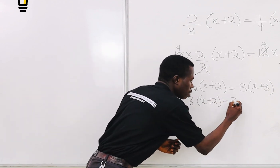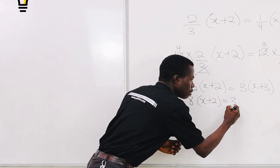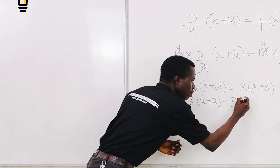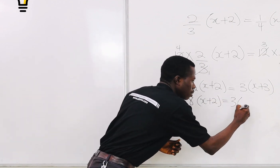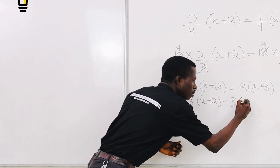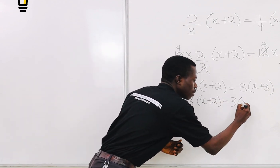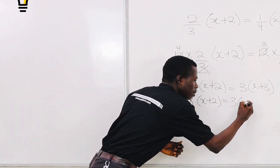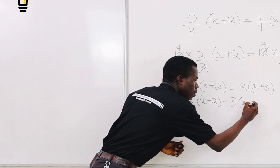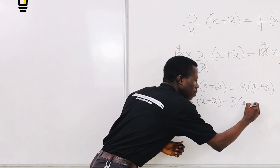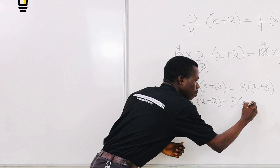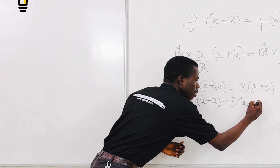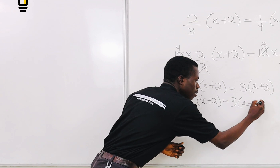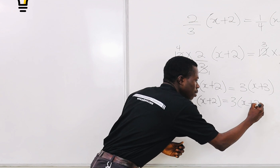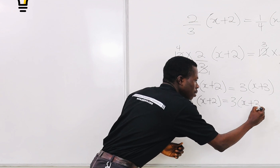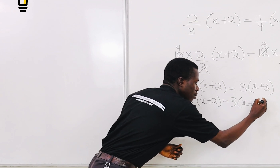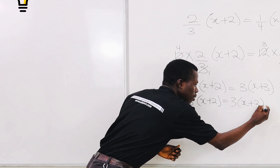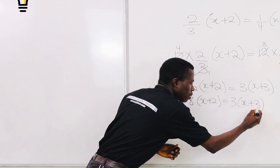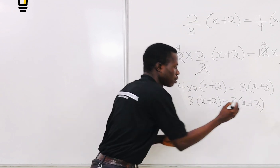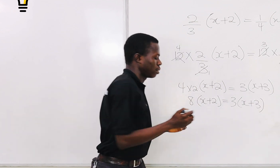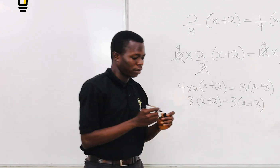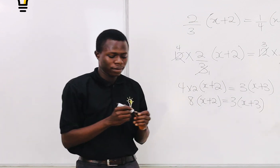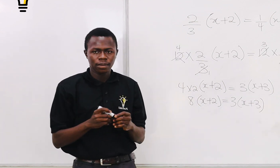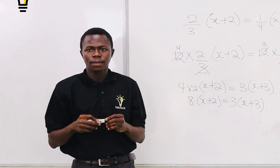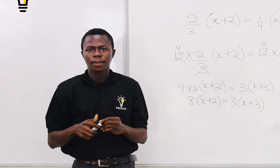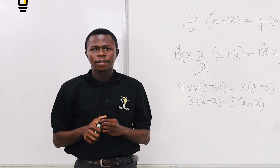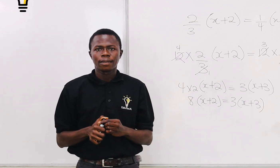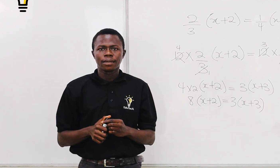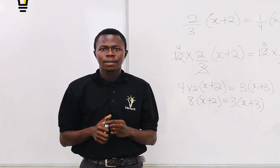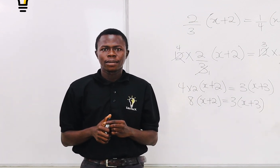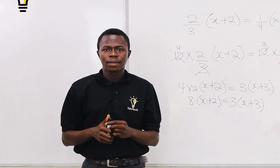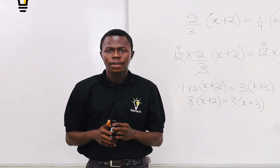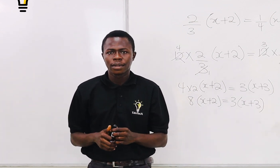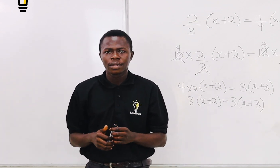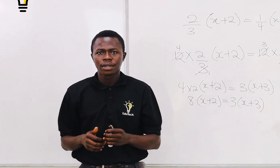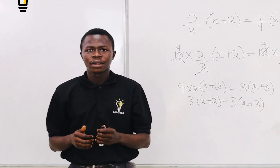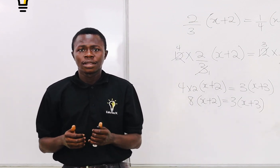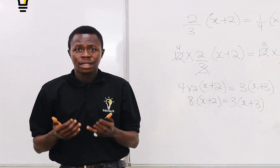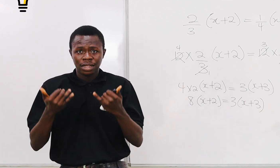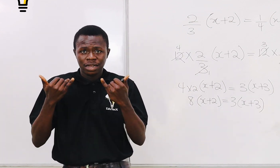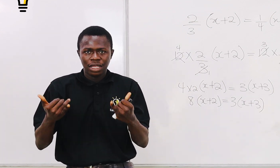That one, 2. Okay, so we need to rewrite the expression again. Okay, fine.